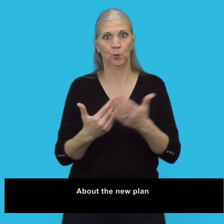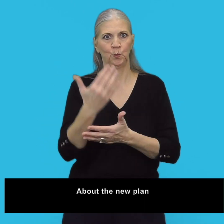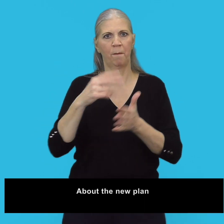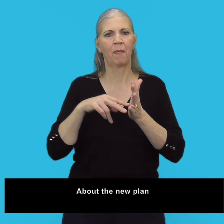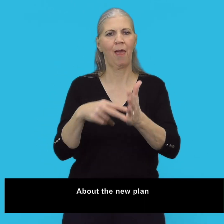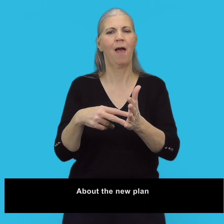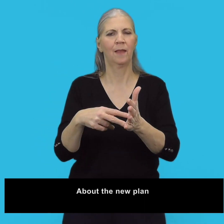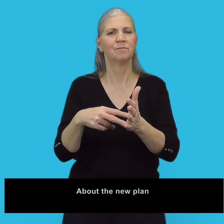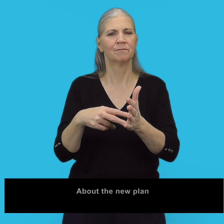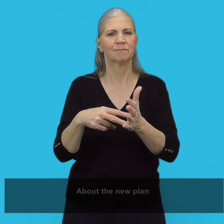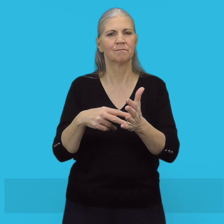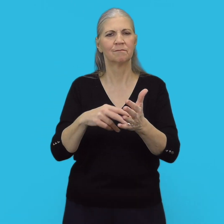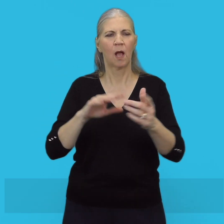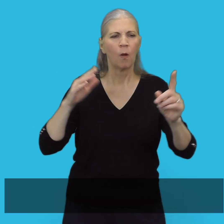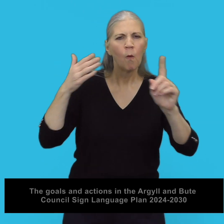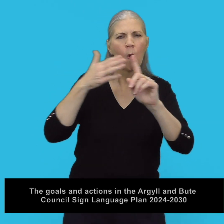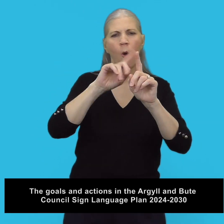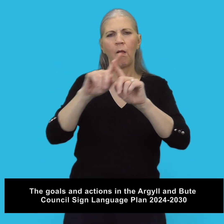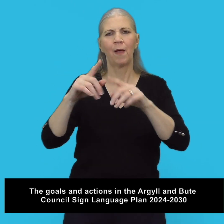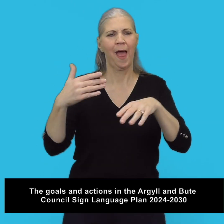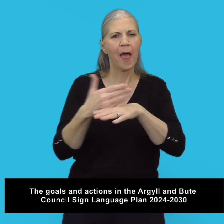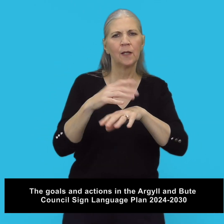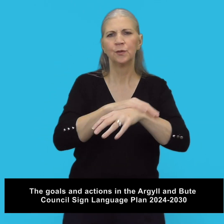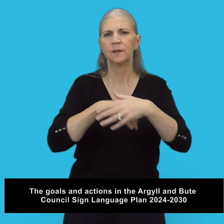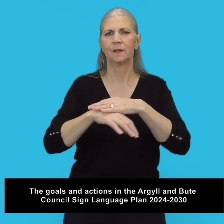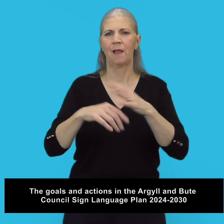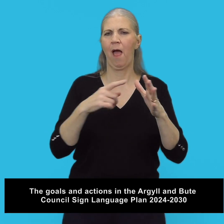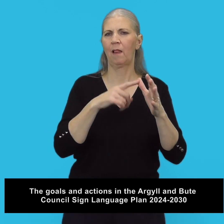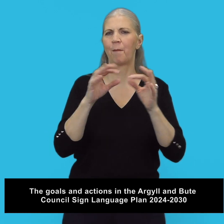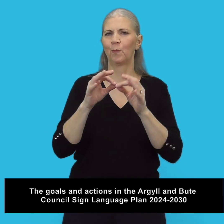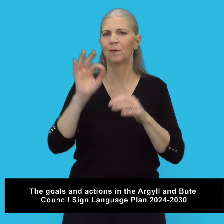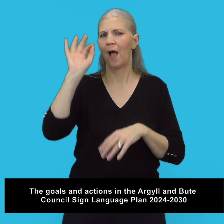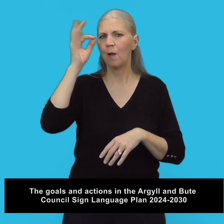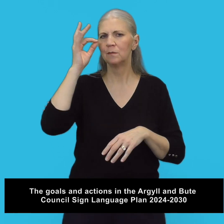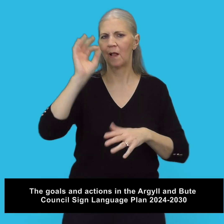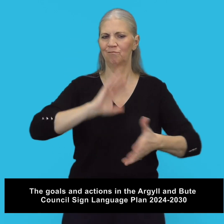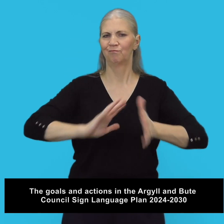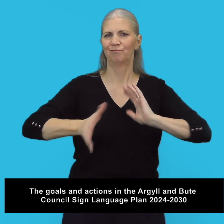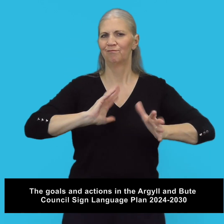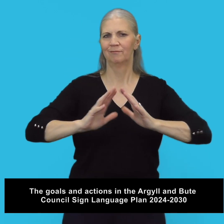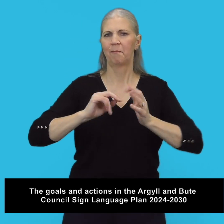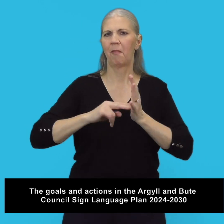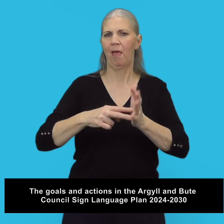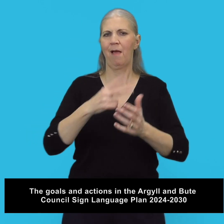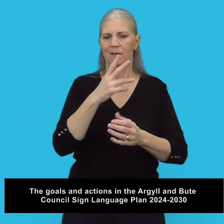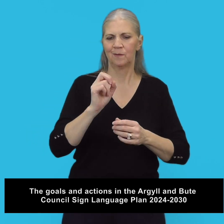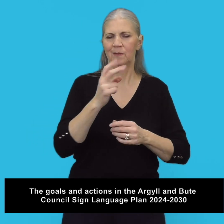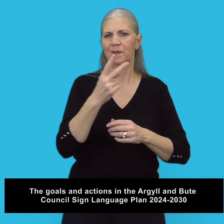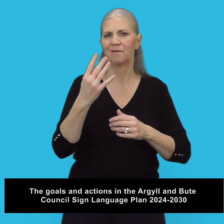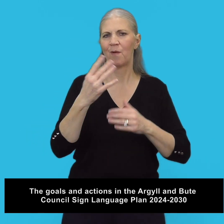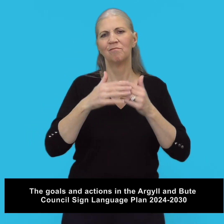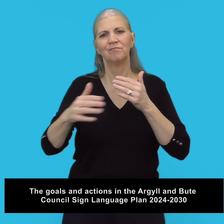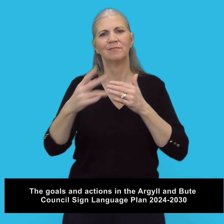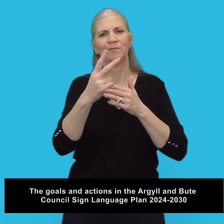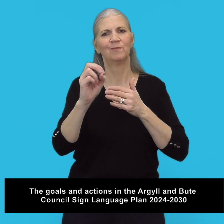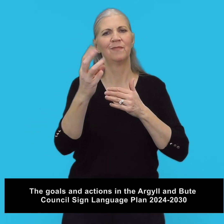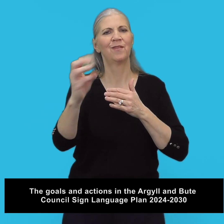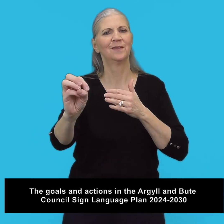plan. The goals and actions in Argyll and Bute Council Sign Language Plan